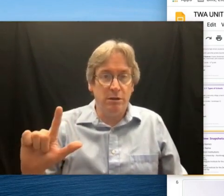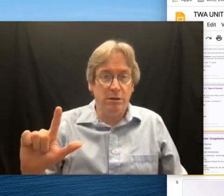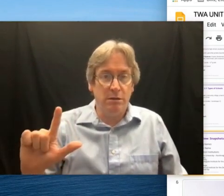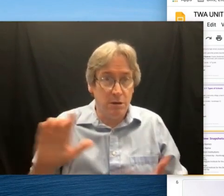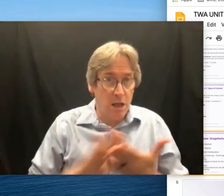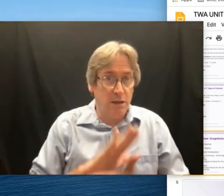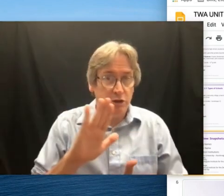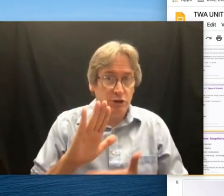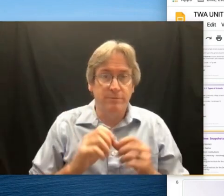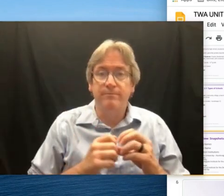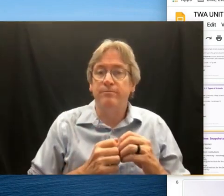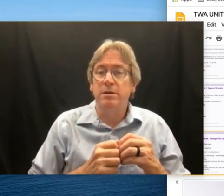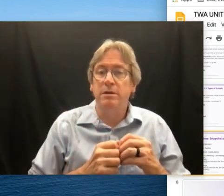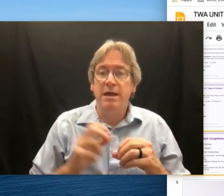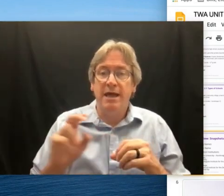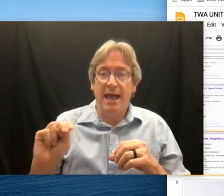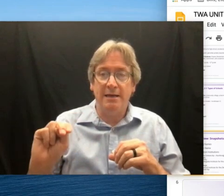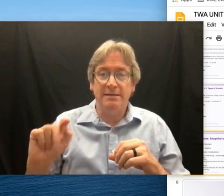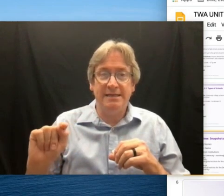McDaniel College,